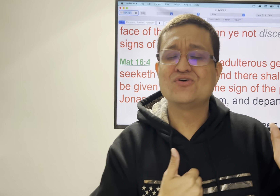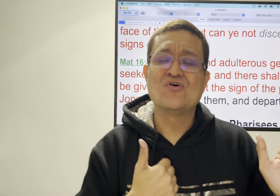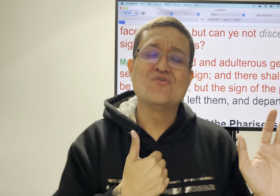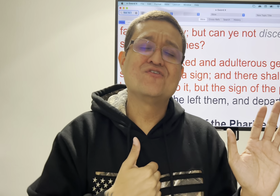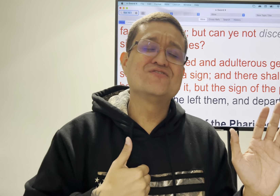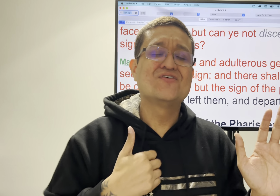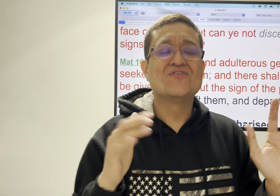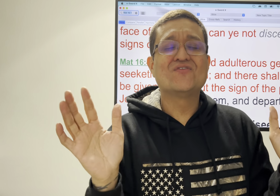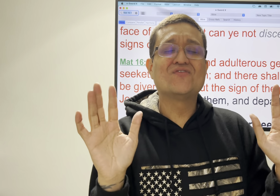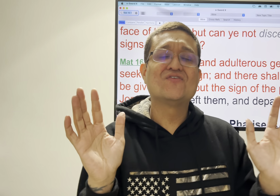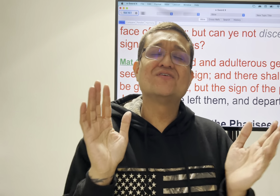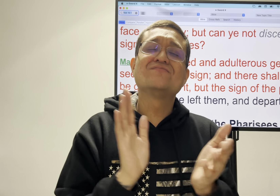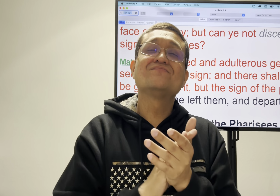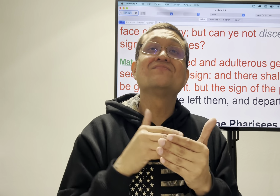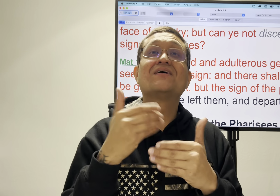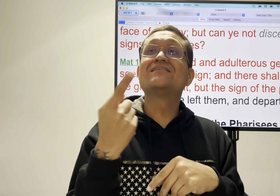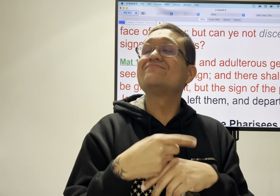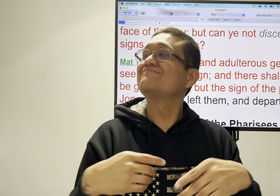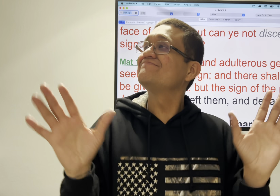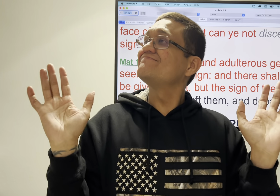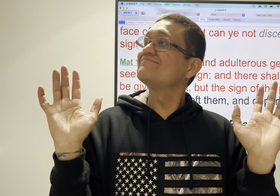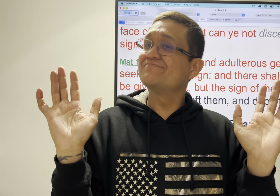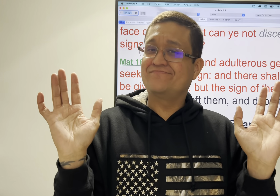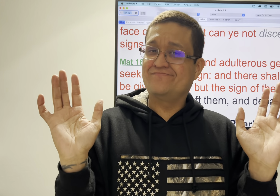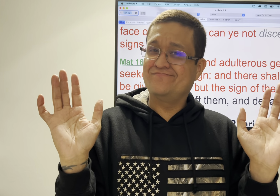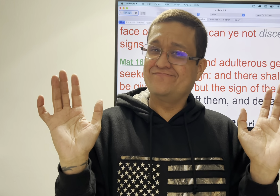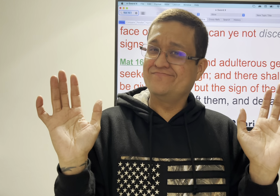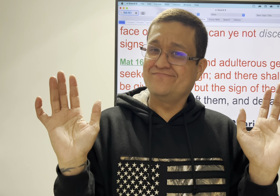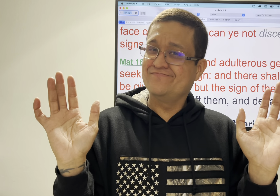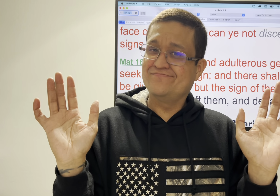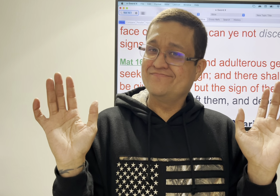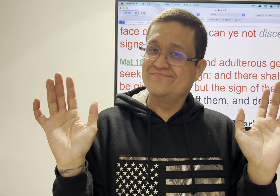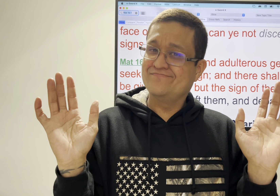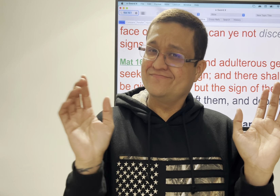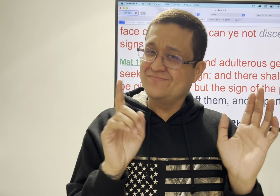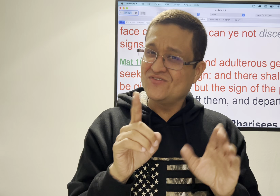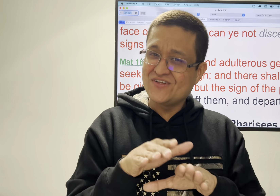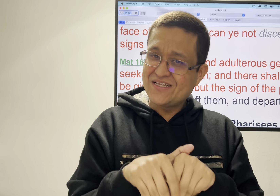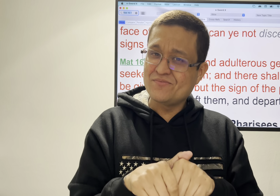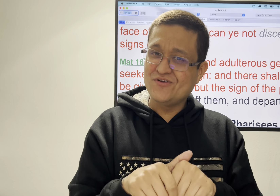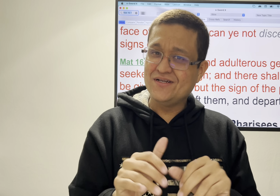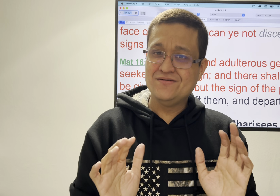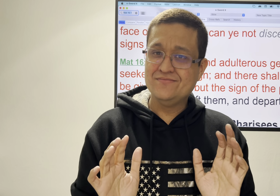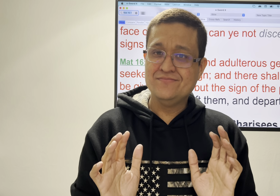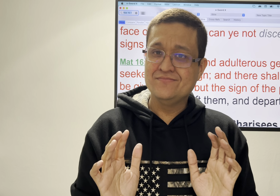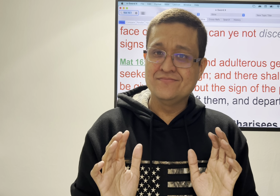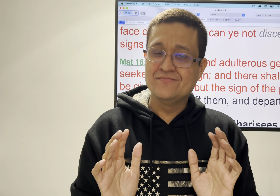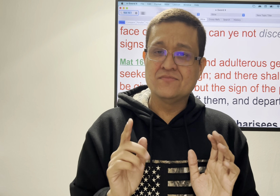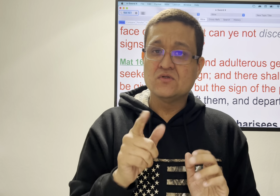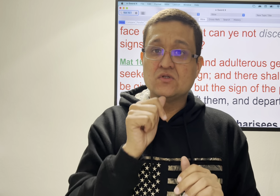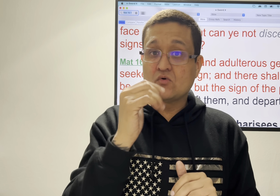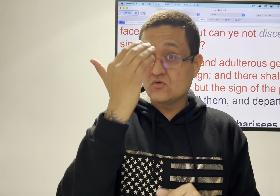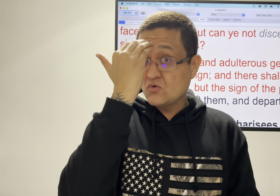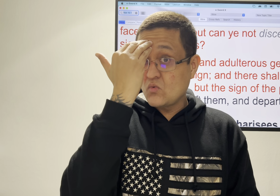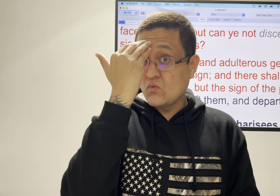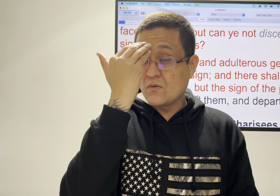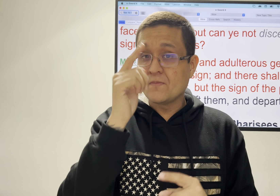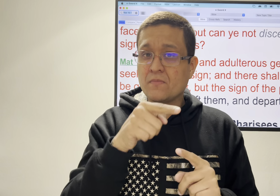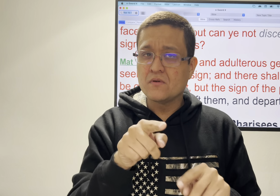it's going to be June 8th. And right before the June 8th happens, they would get ready and repent. So it's kind of the same as he's saying here, oh,